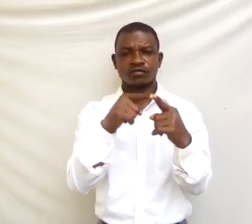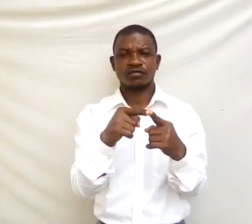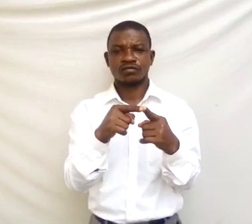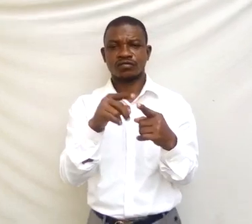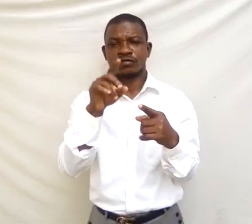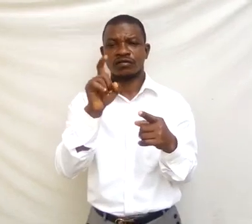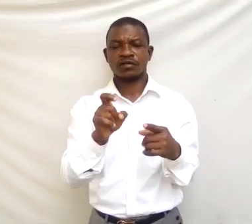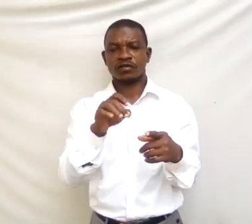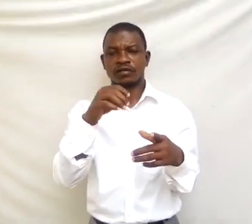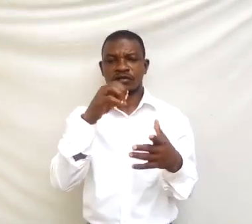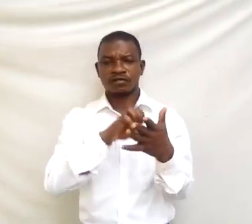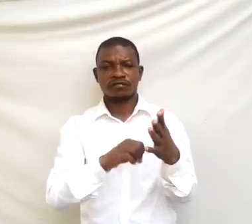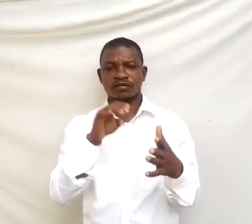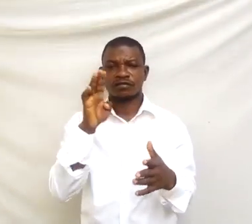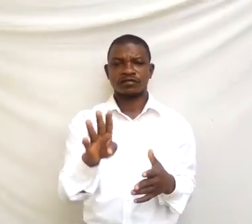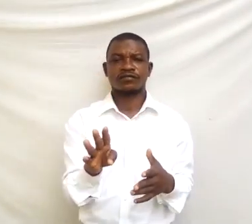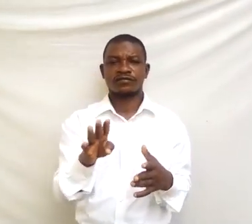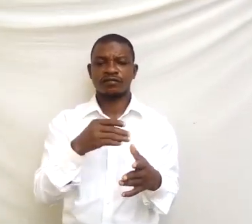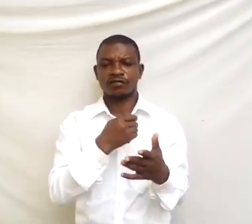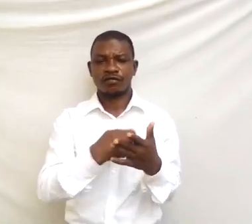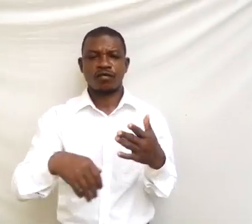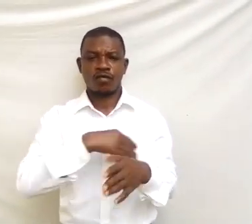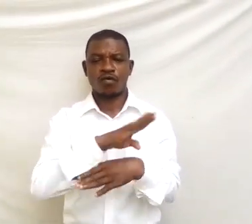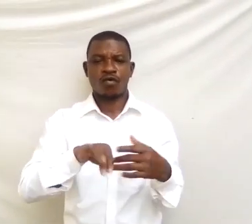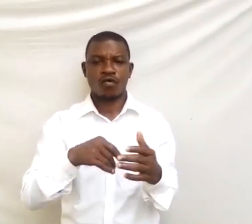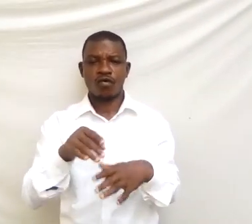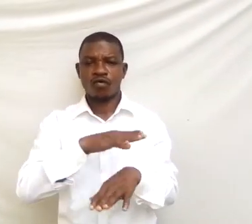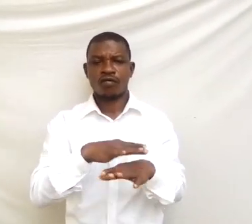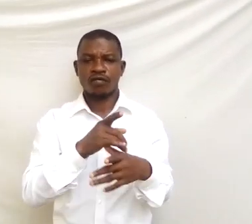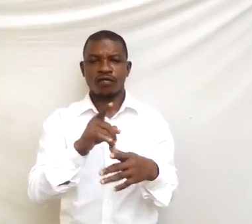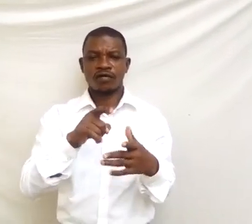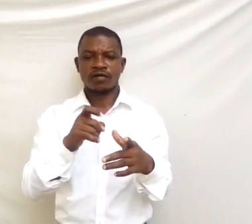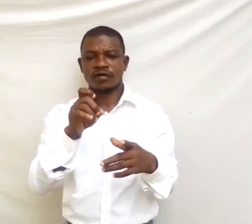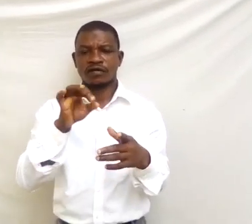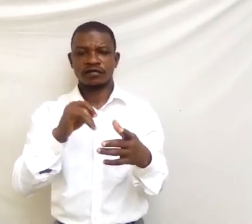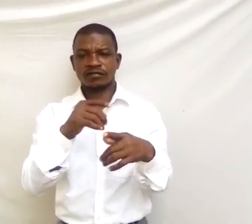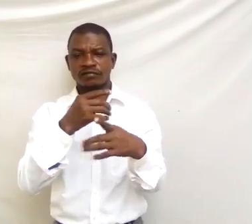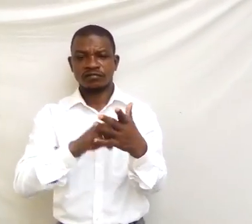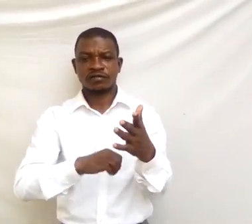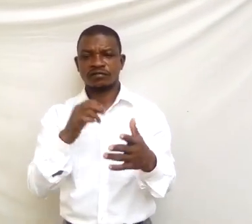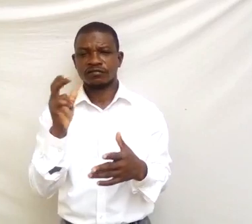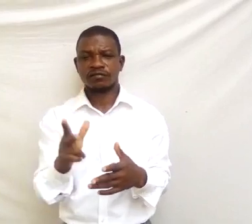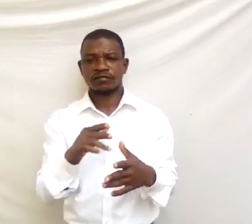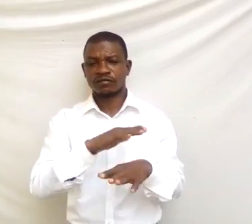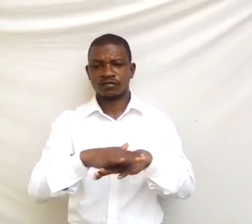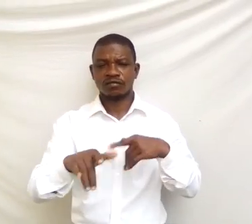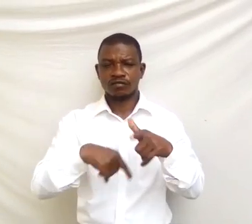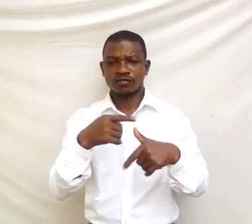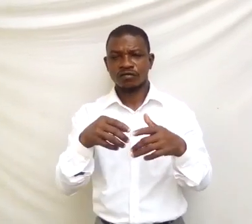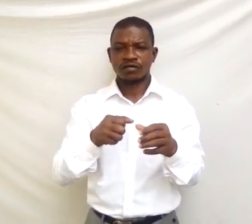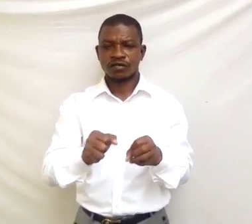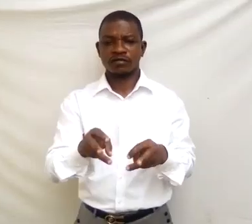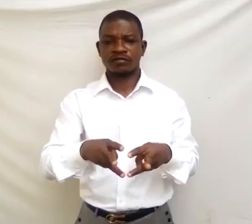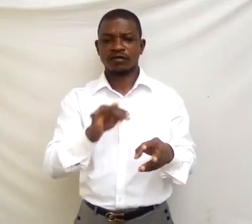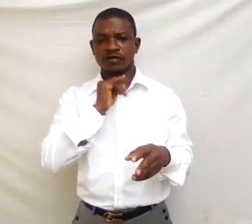x minus 4 all over x minus 3. Don't go away. I'll be right back.